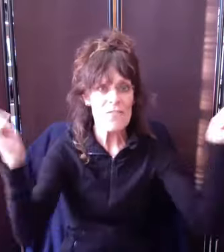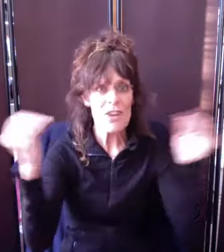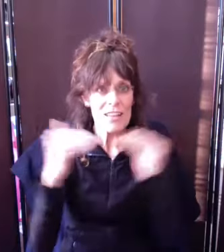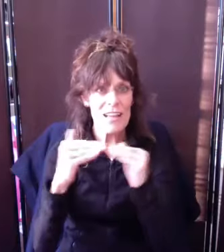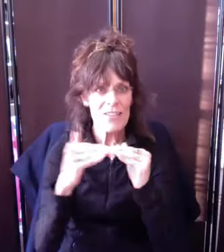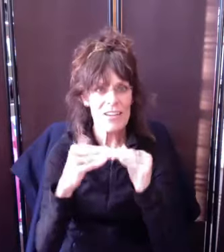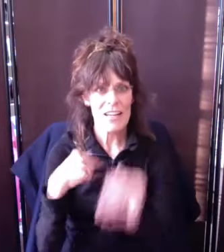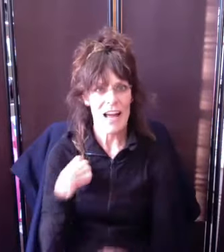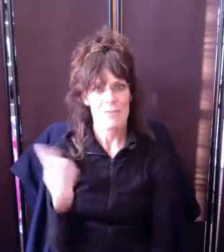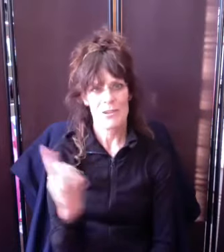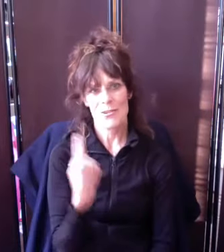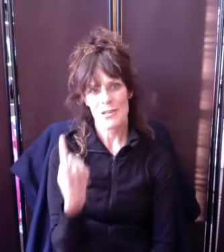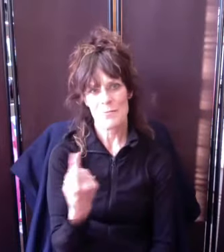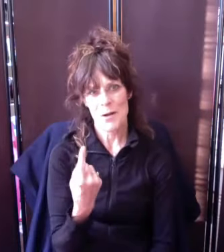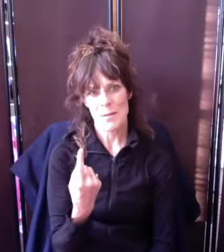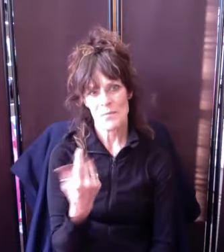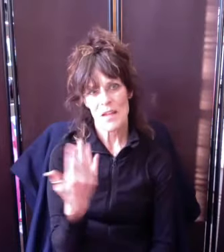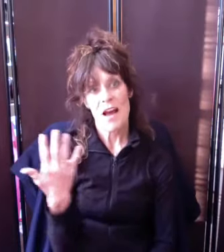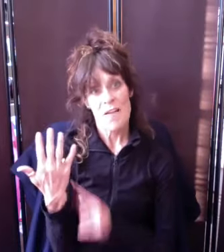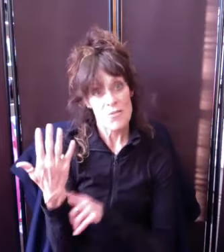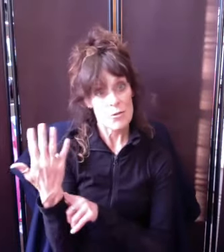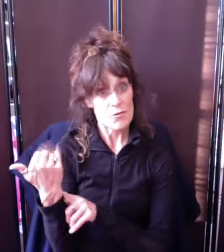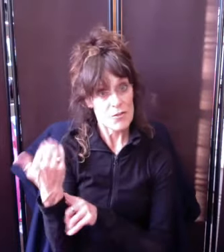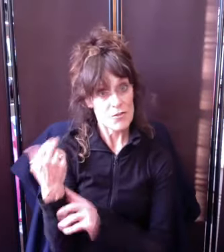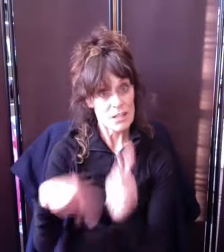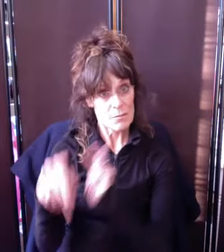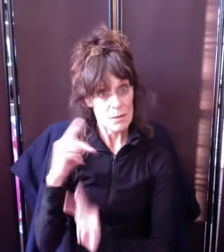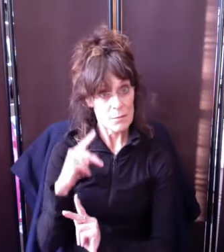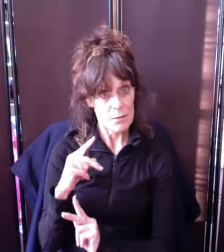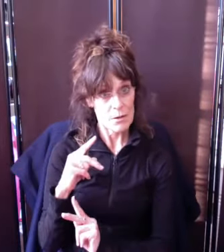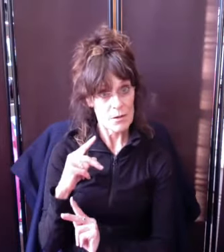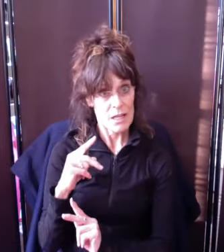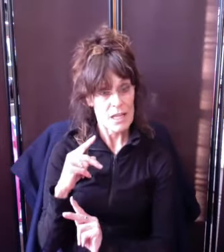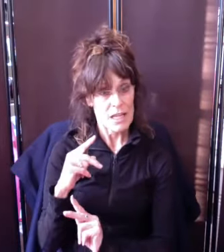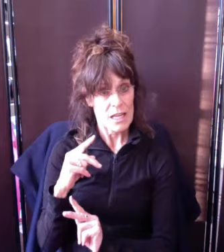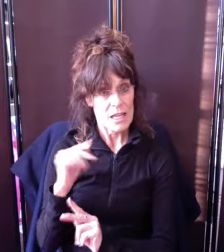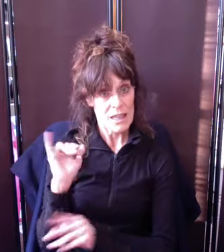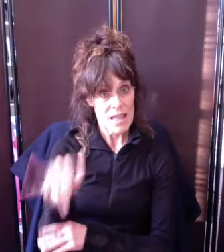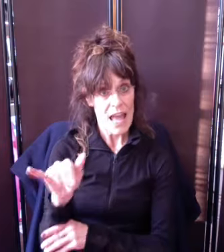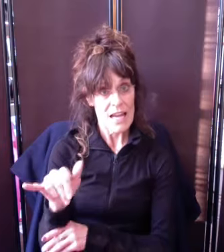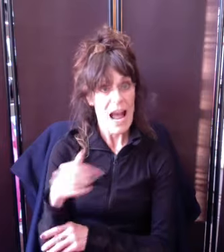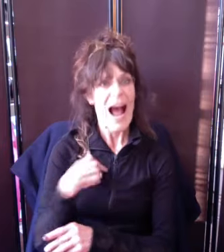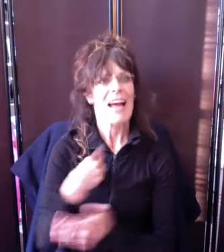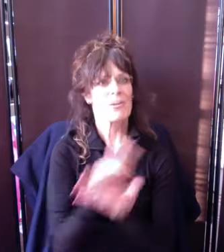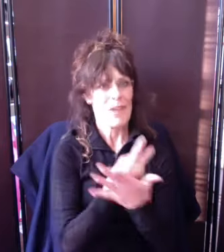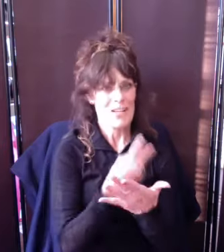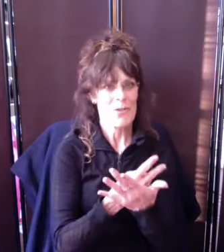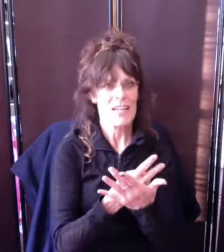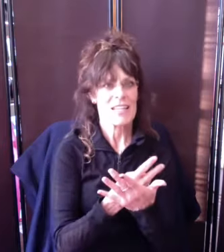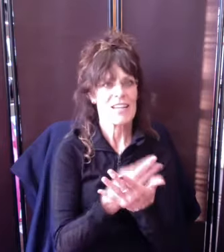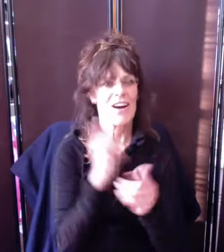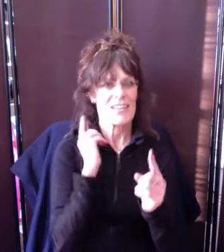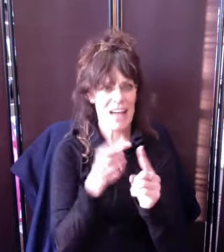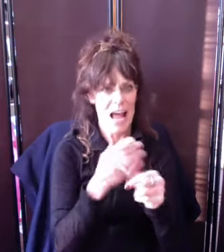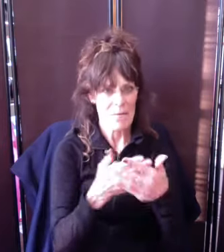one of those 15 people who were in that studio that graduated on time, because I felt the power of